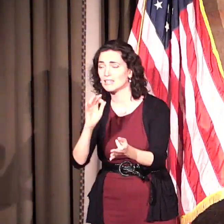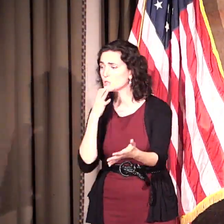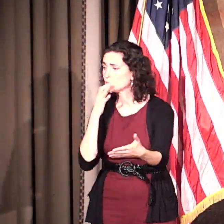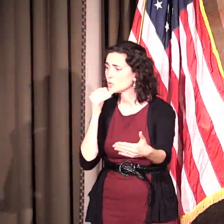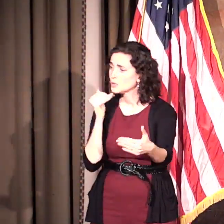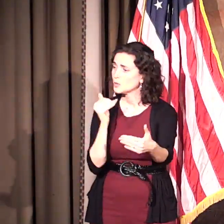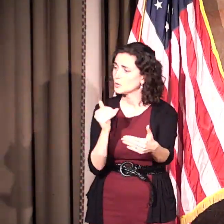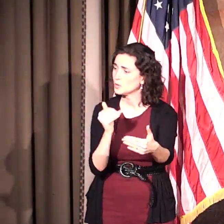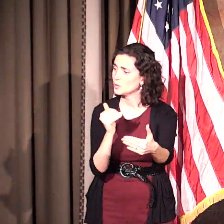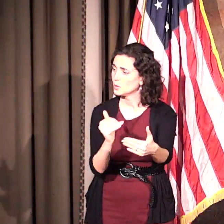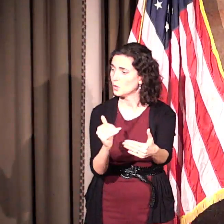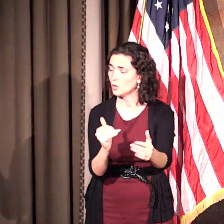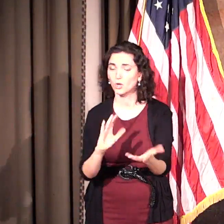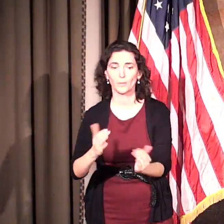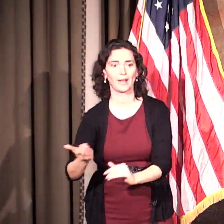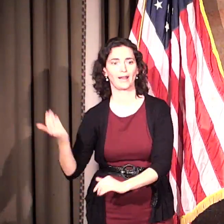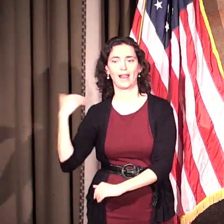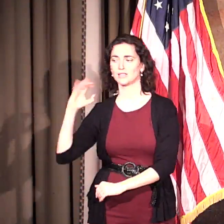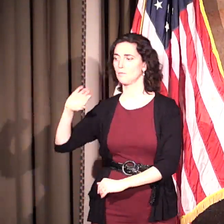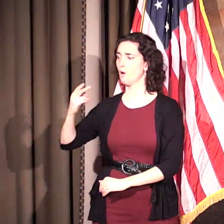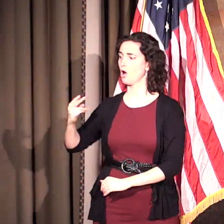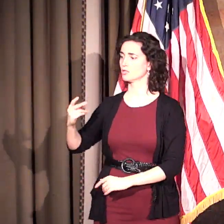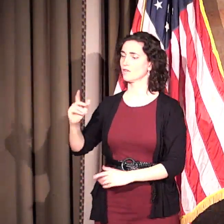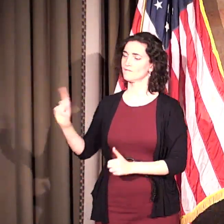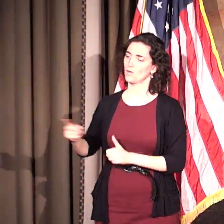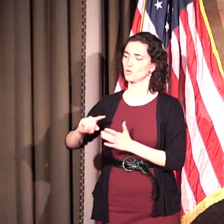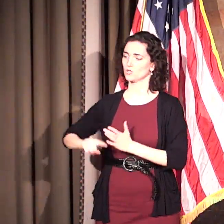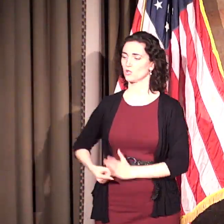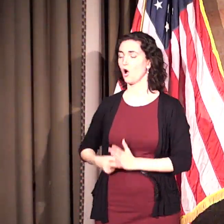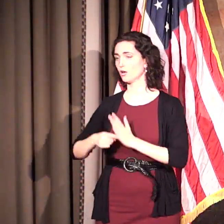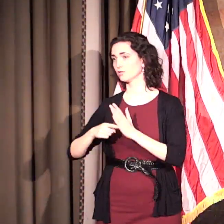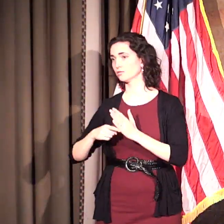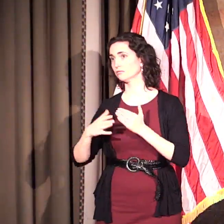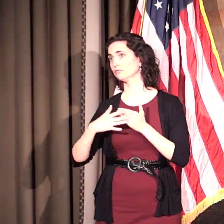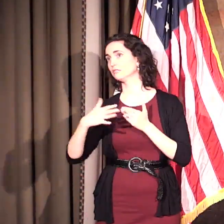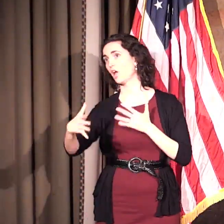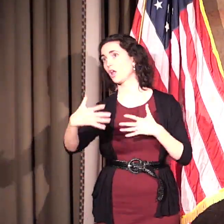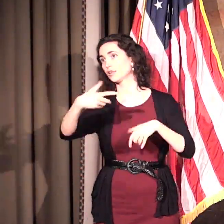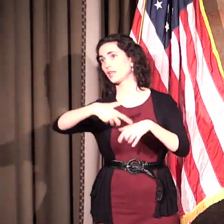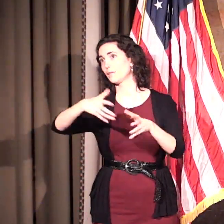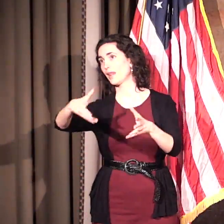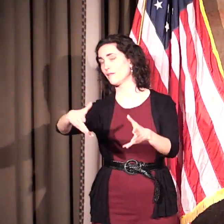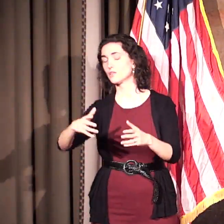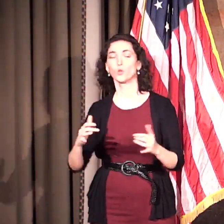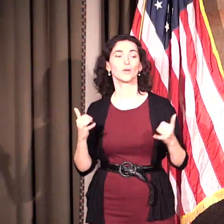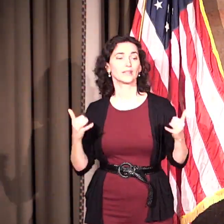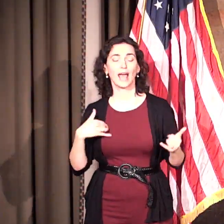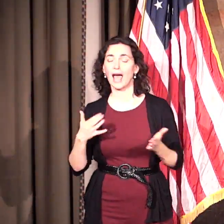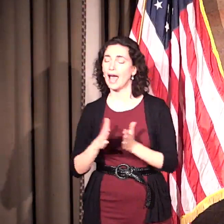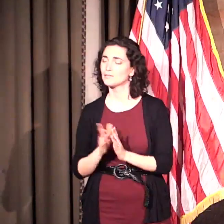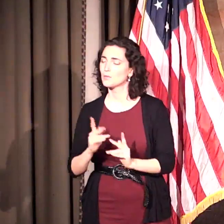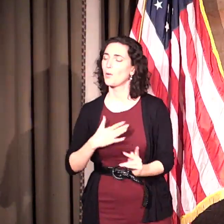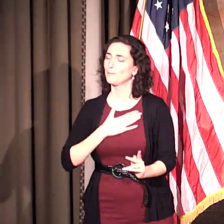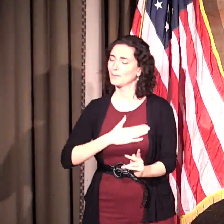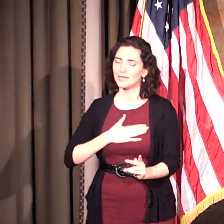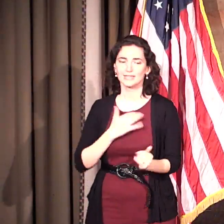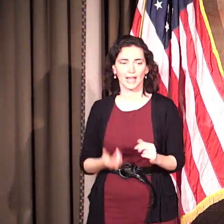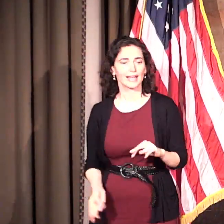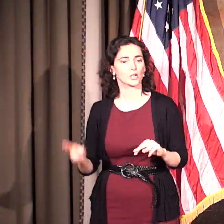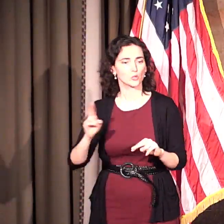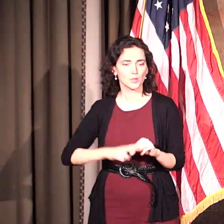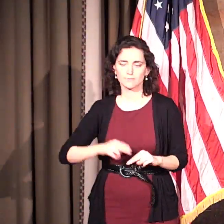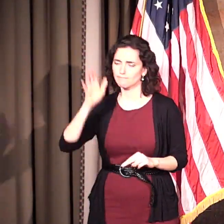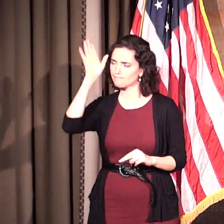did last March when all this started. So I'm asking the people of Louisiana to be more diligent than they've ever been